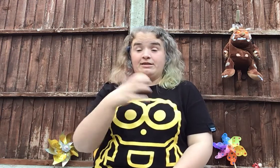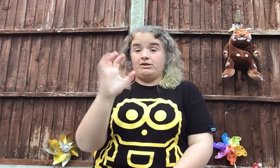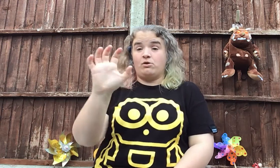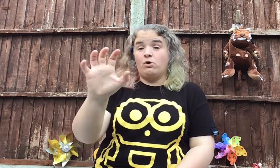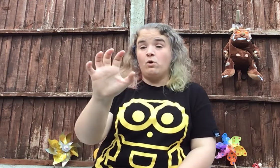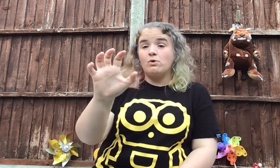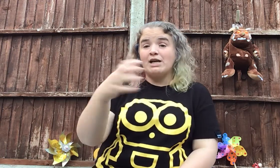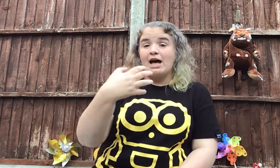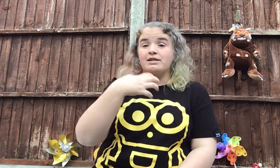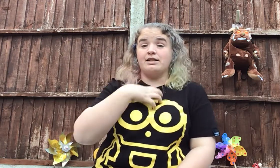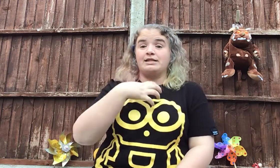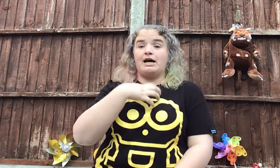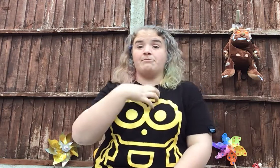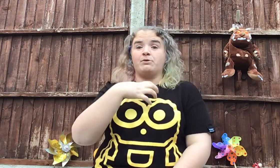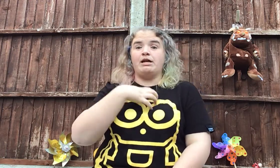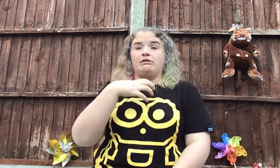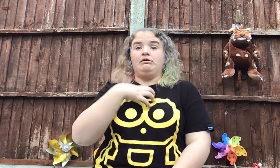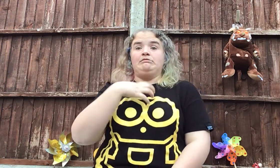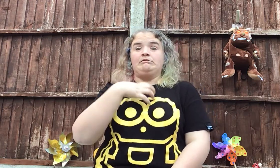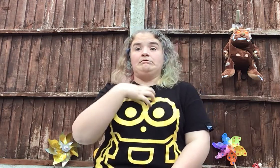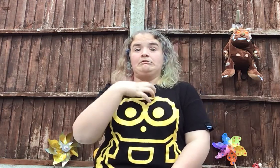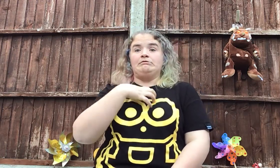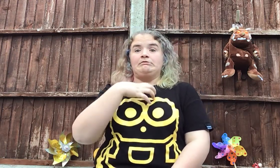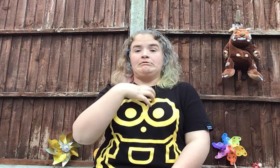So clawed hand and taps on here.